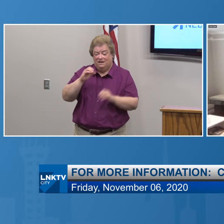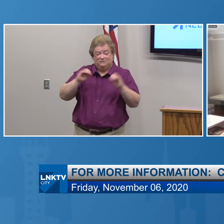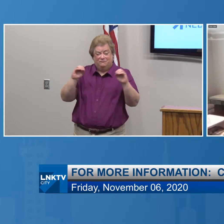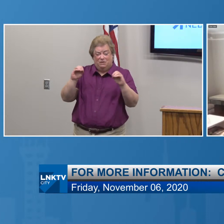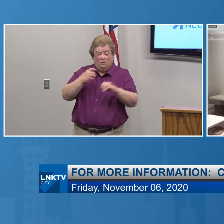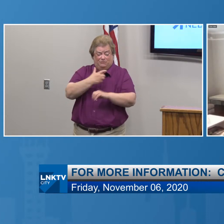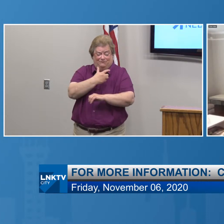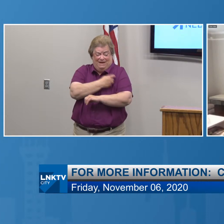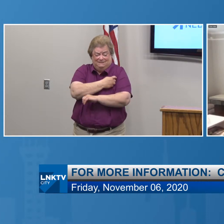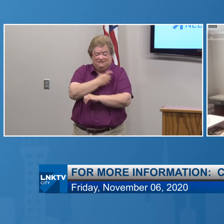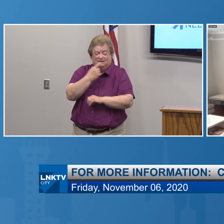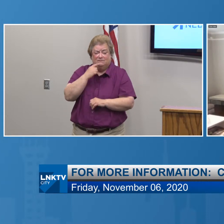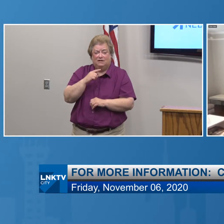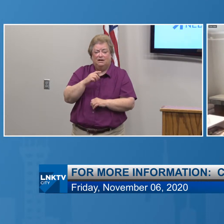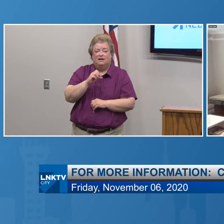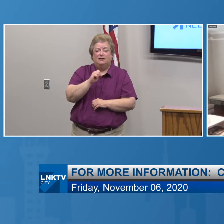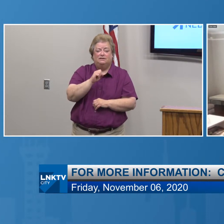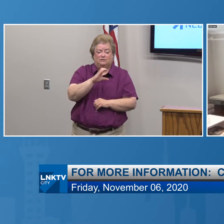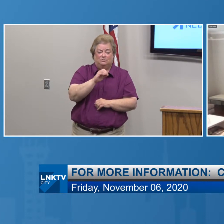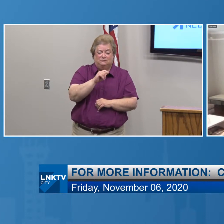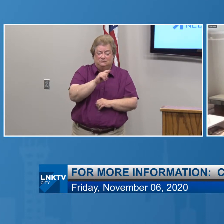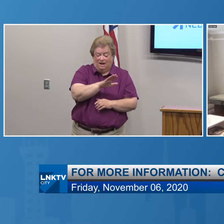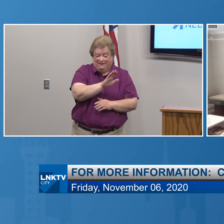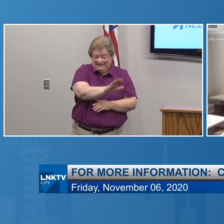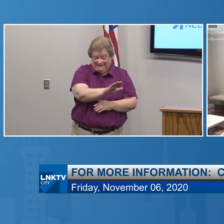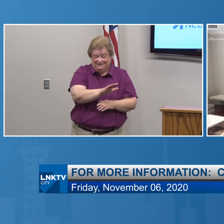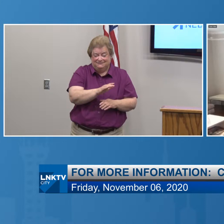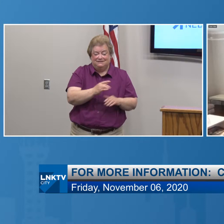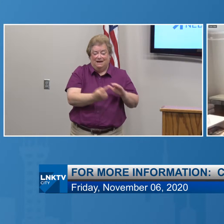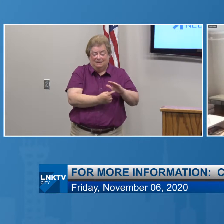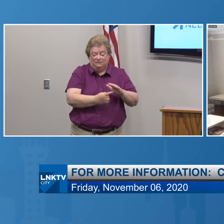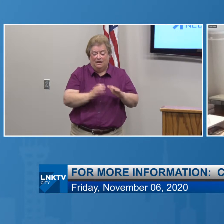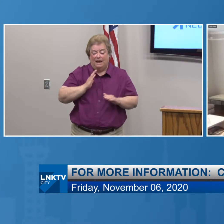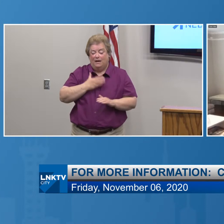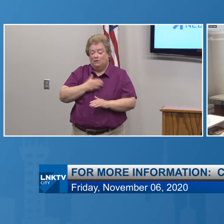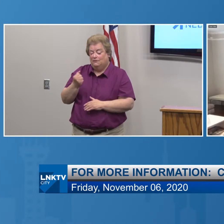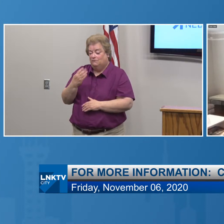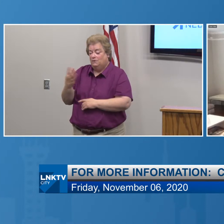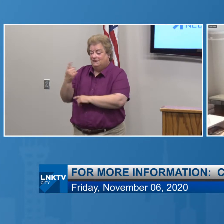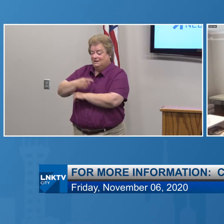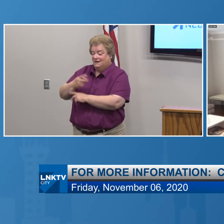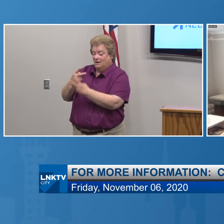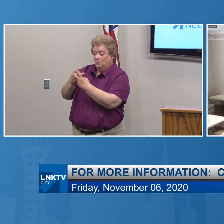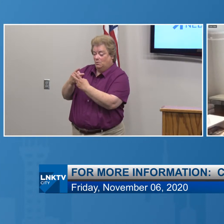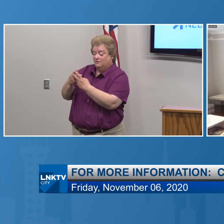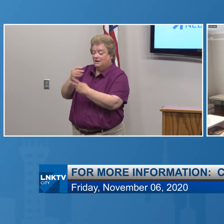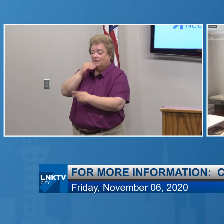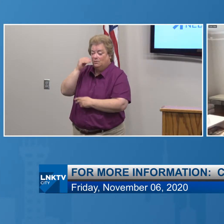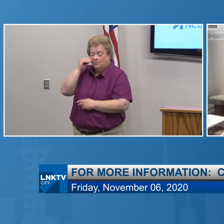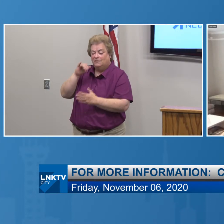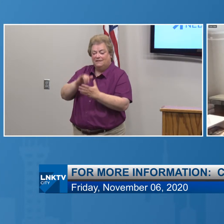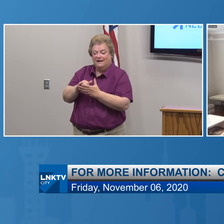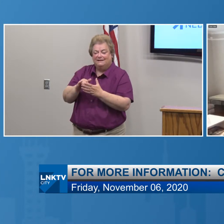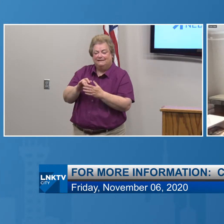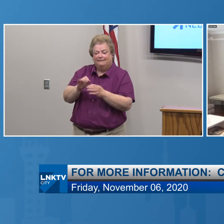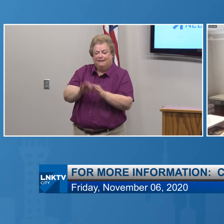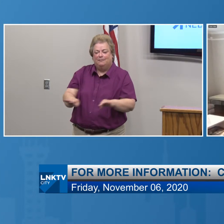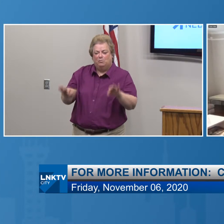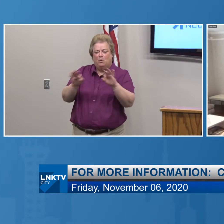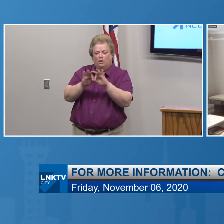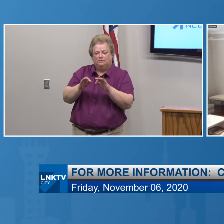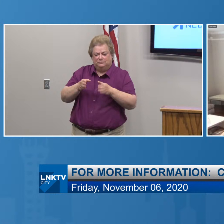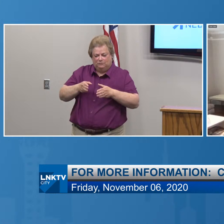COVID-19, Scott's self-isolation and our 14-day quarantine at home is a key strategy for stopping the spread